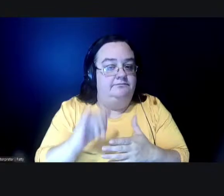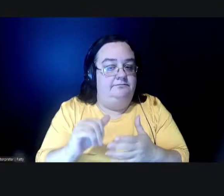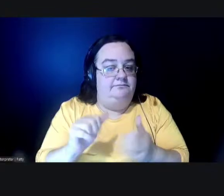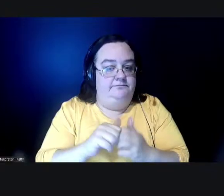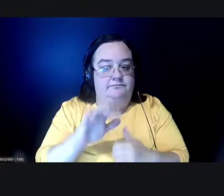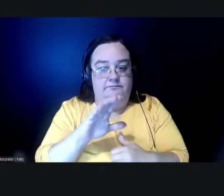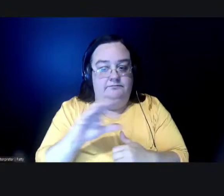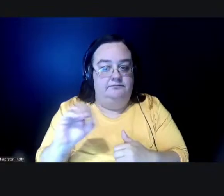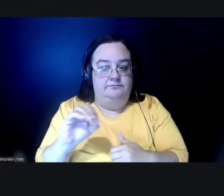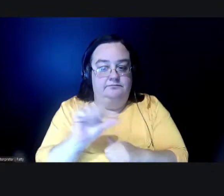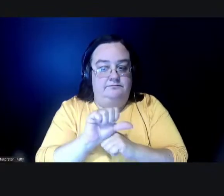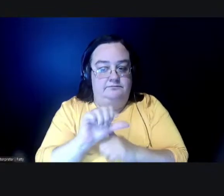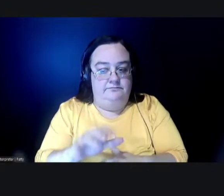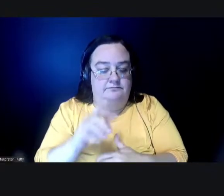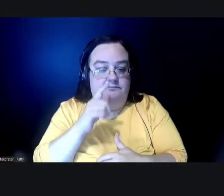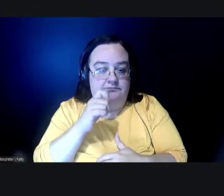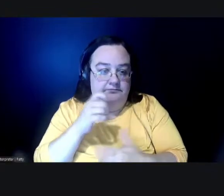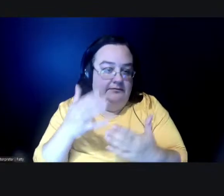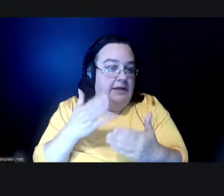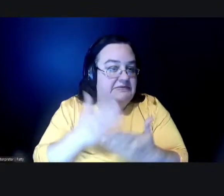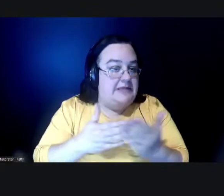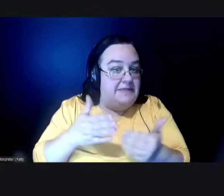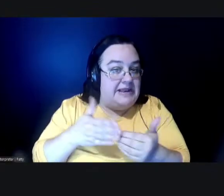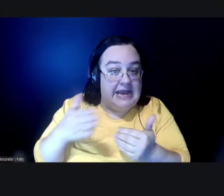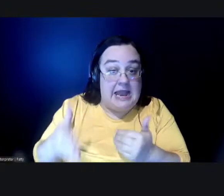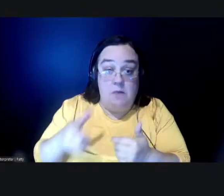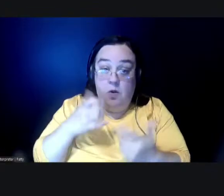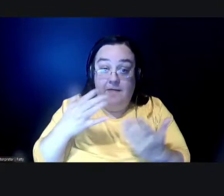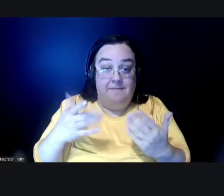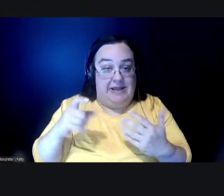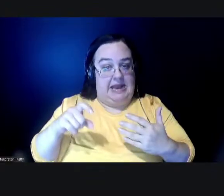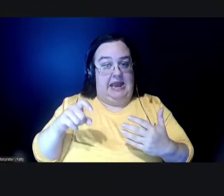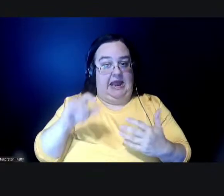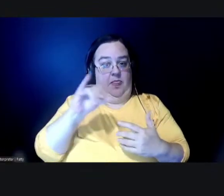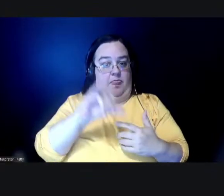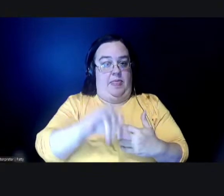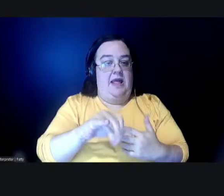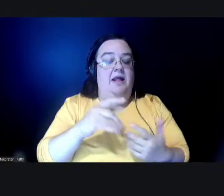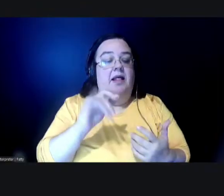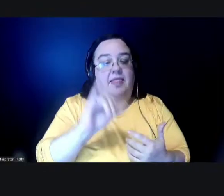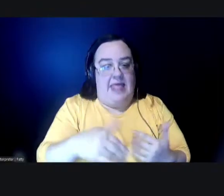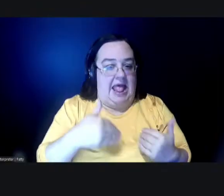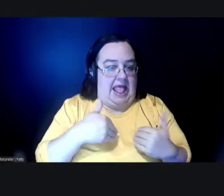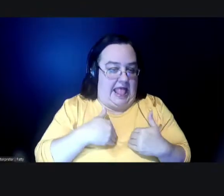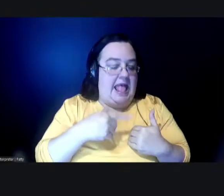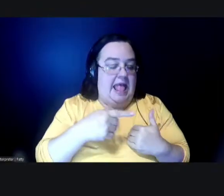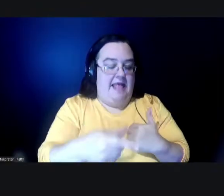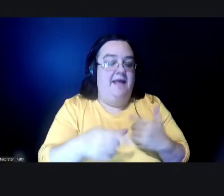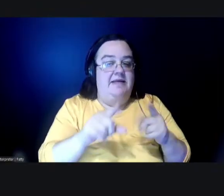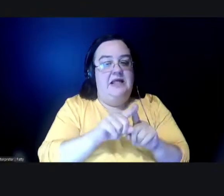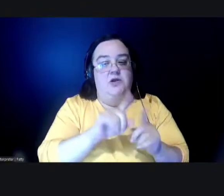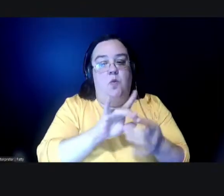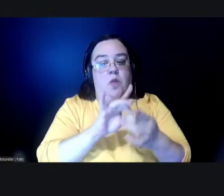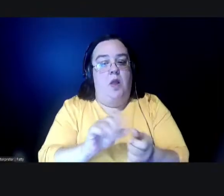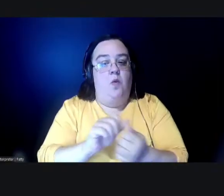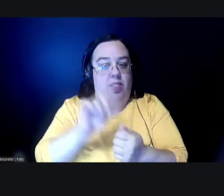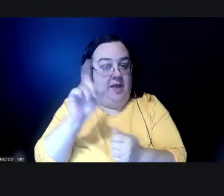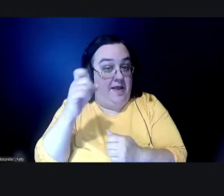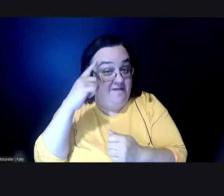that are some neighbors that may need that. So that's there as it relates to the government